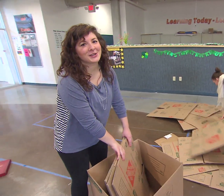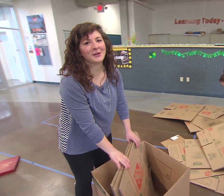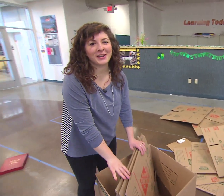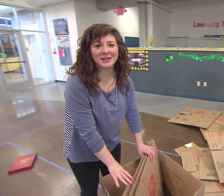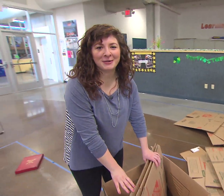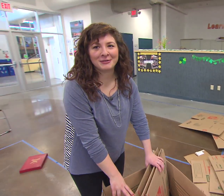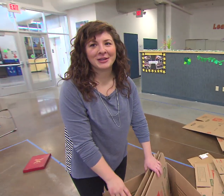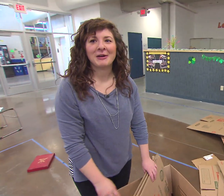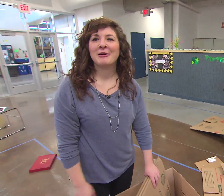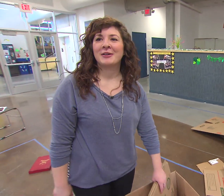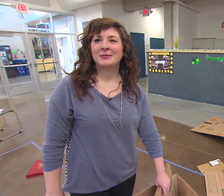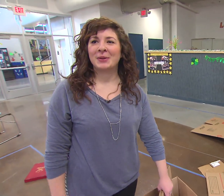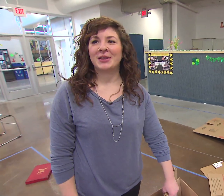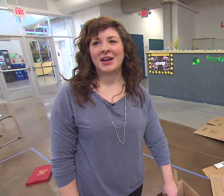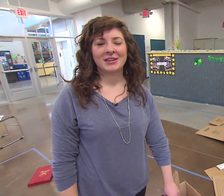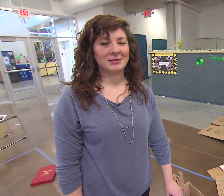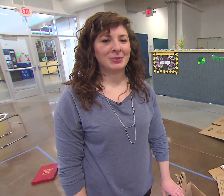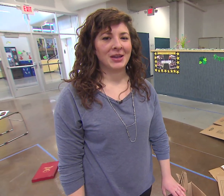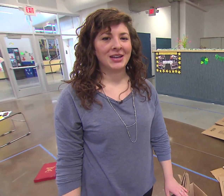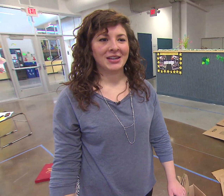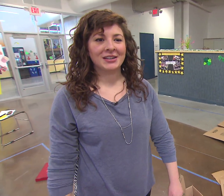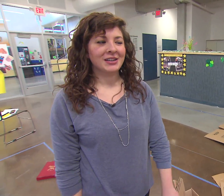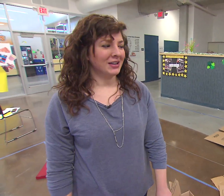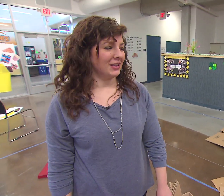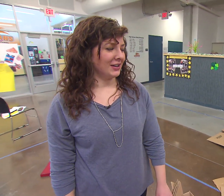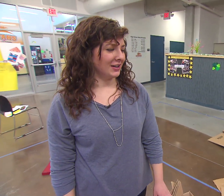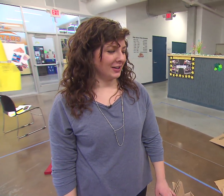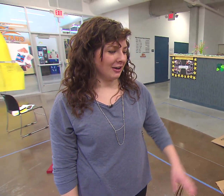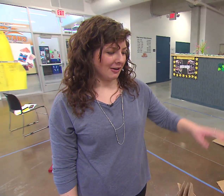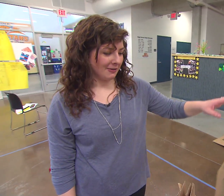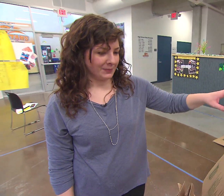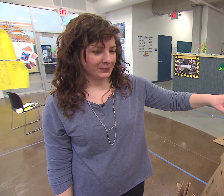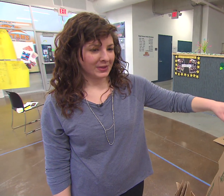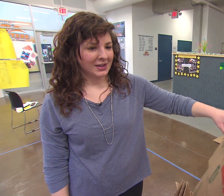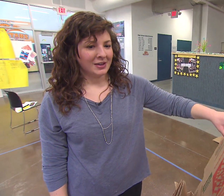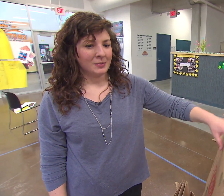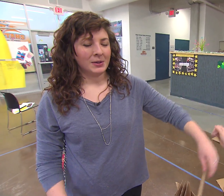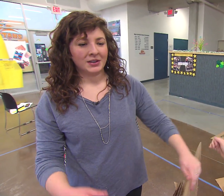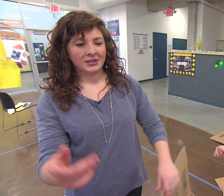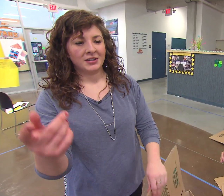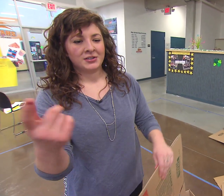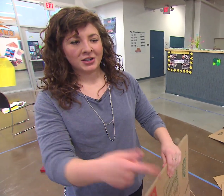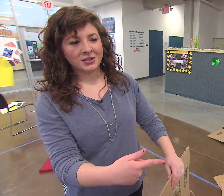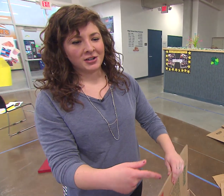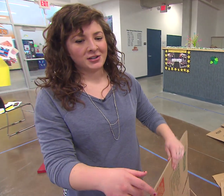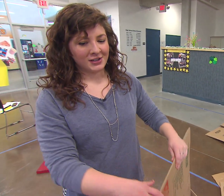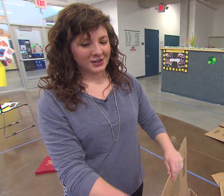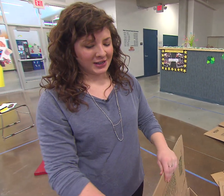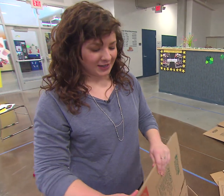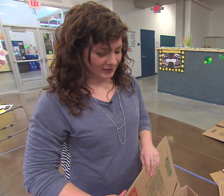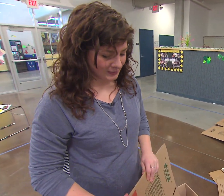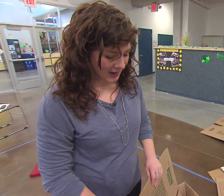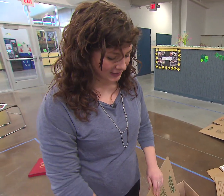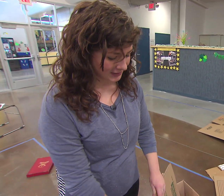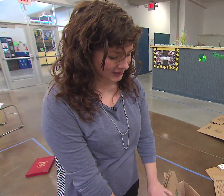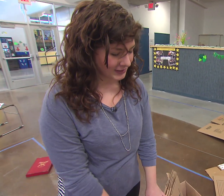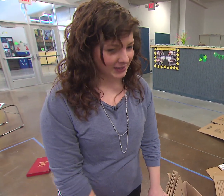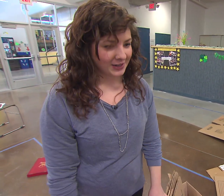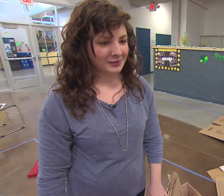So I think it went really well. put a lot into planning the building the structures and getting these boxes and